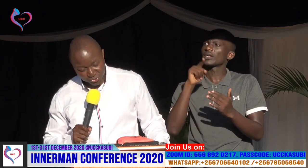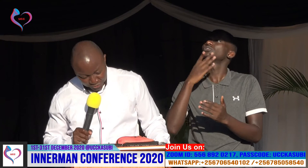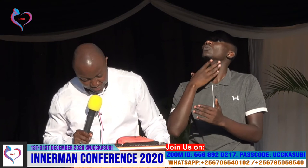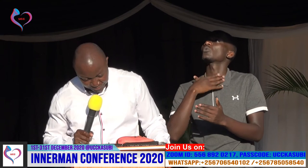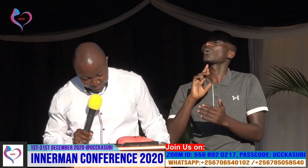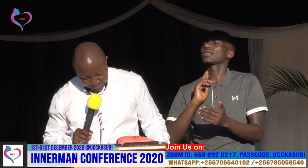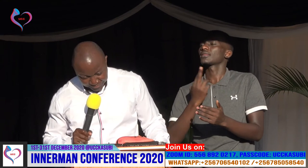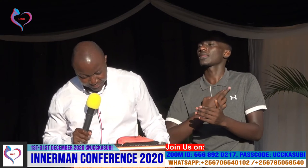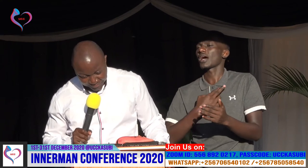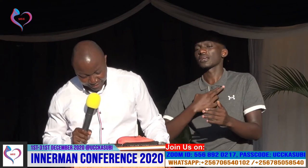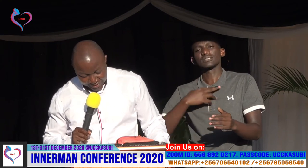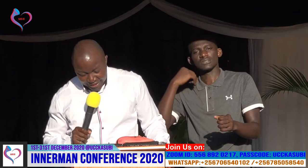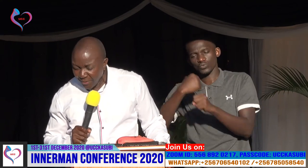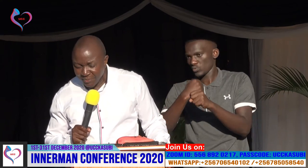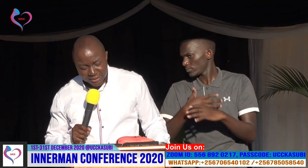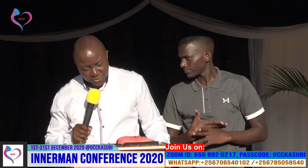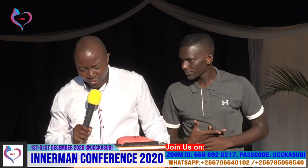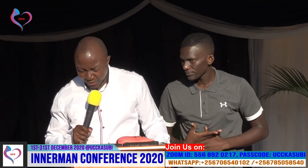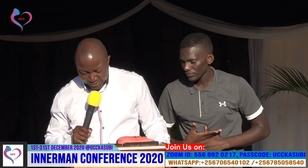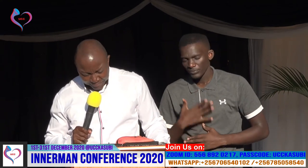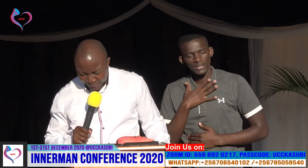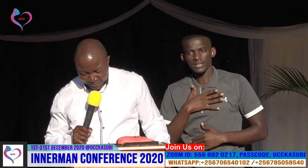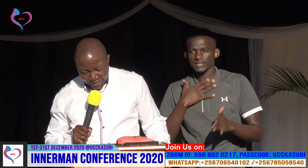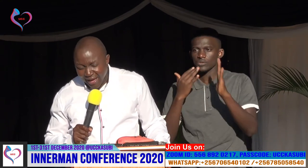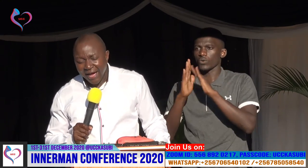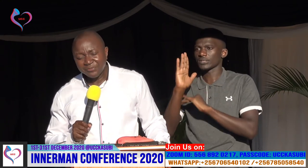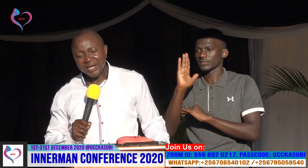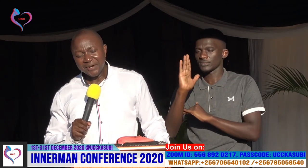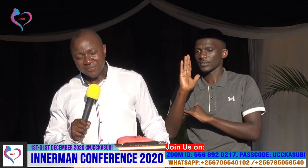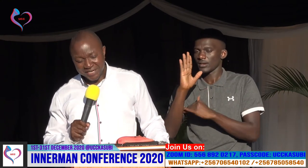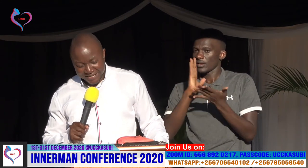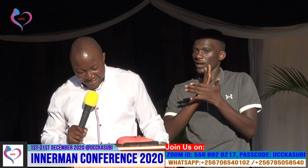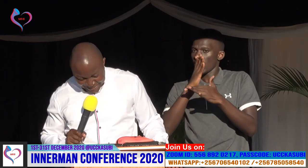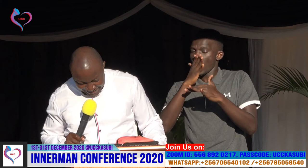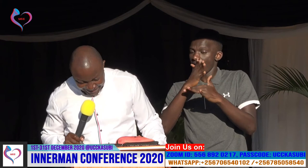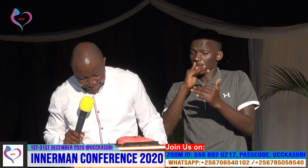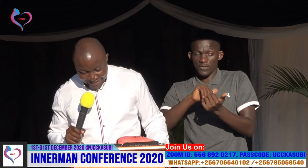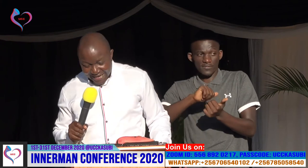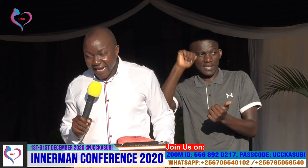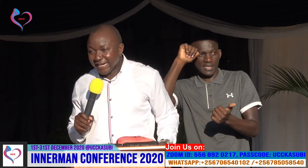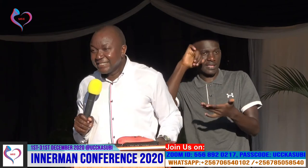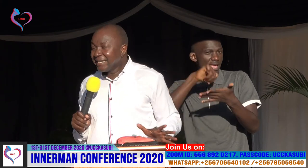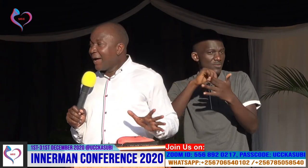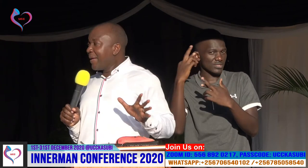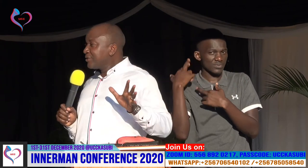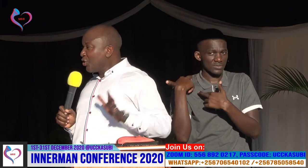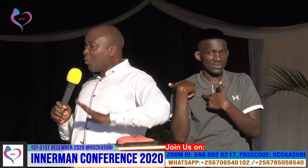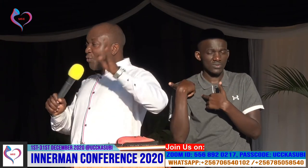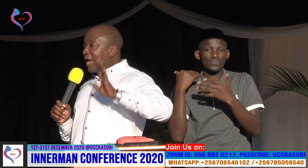us to do. Please, God. Mukama. After revealing it.